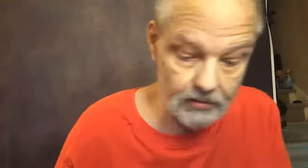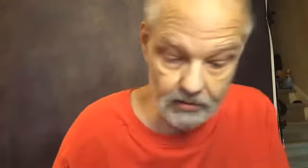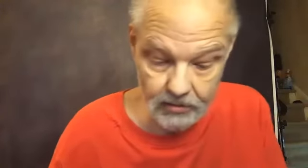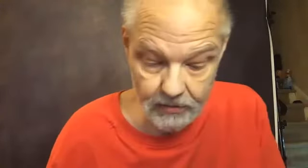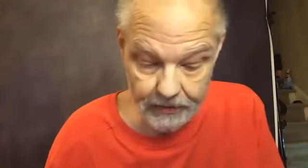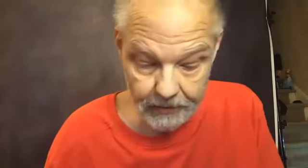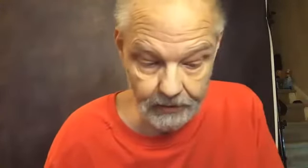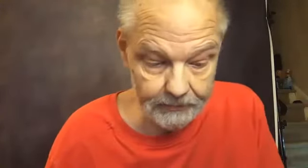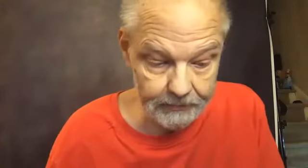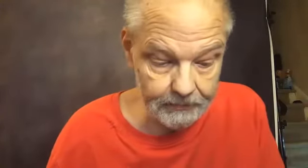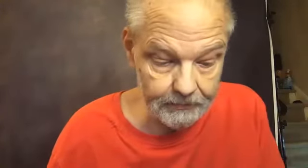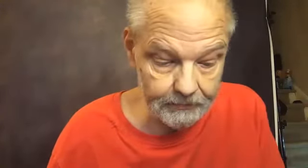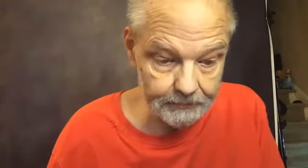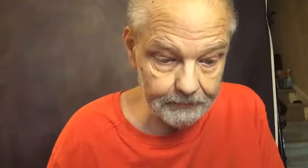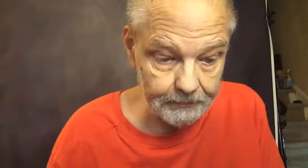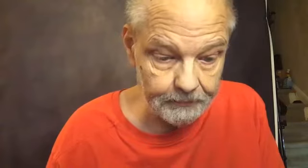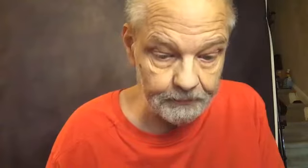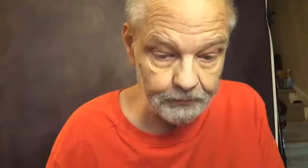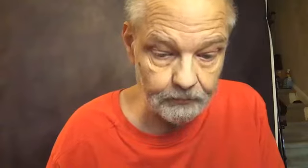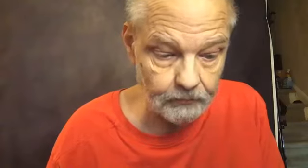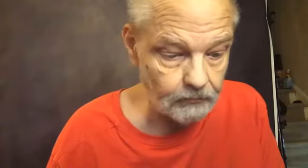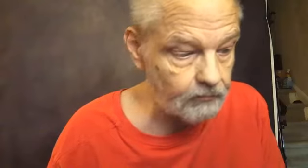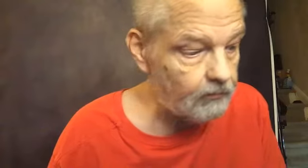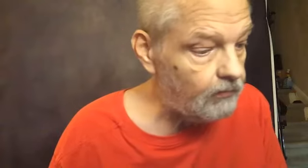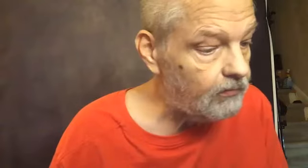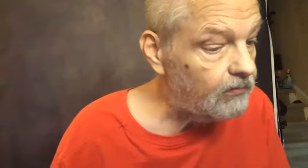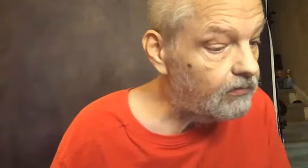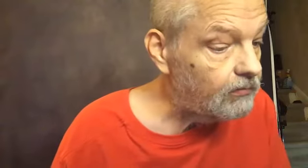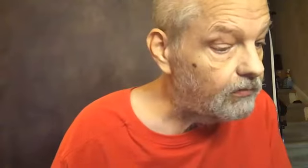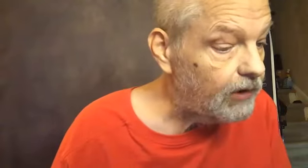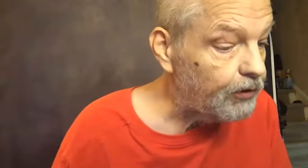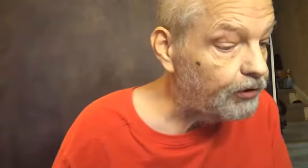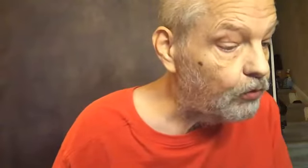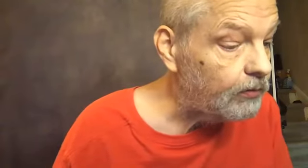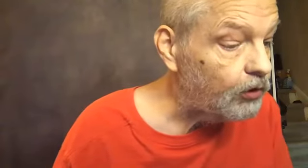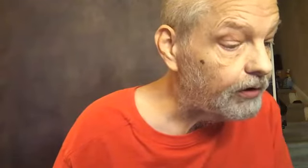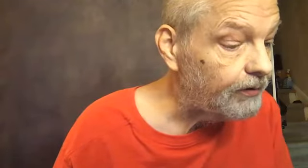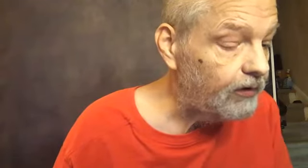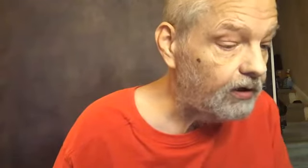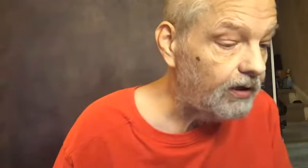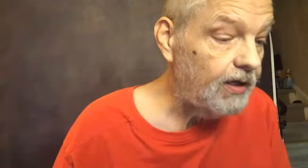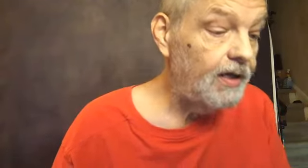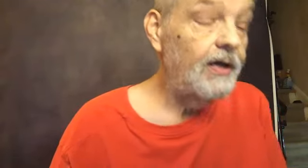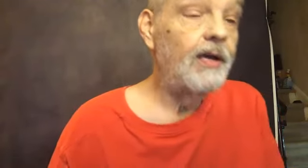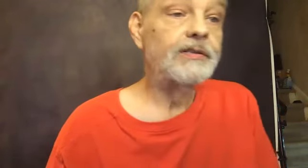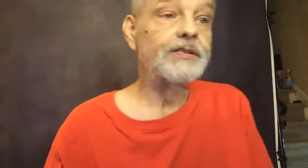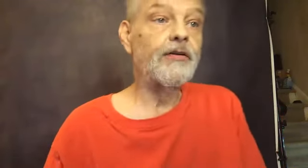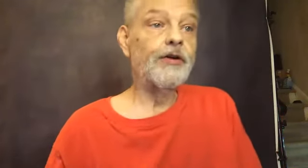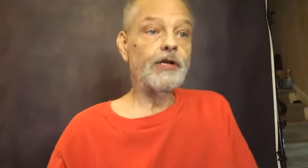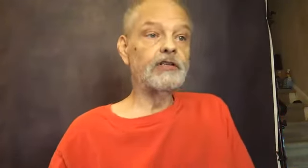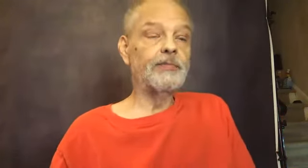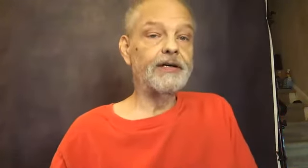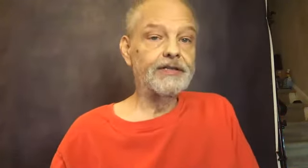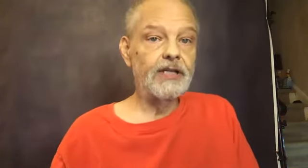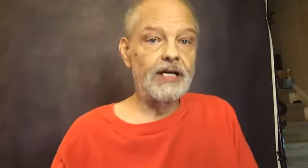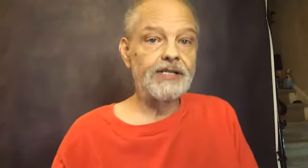All right. I'm going to do one more. Since I already talked about initialized signs,